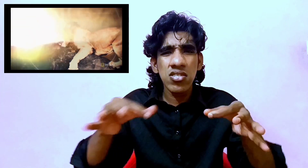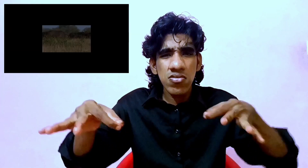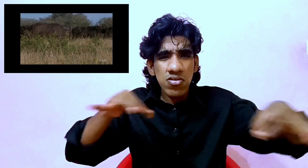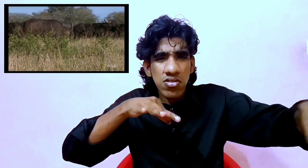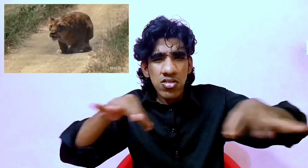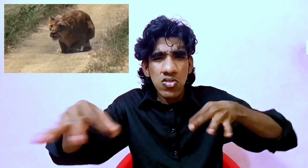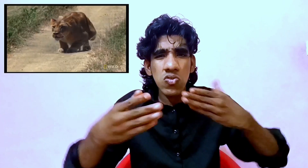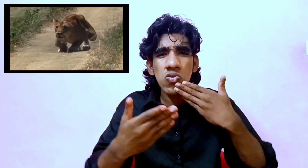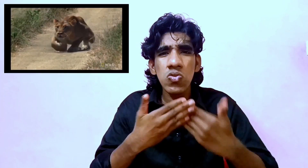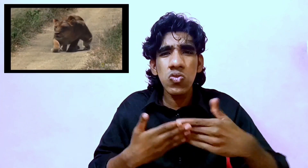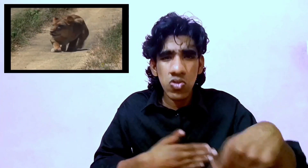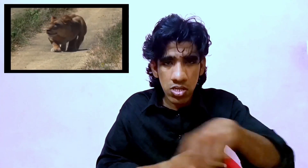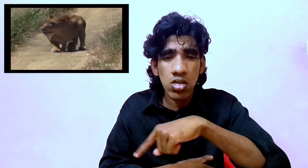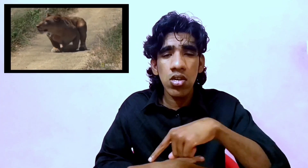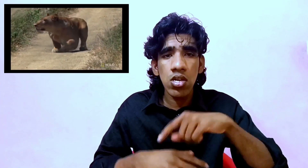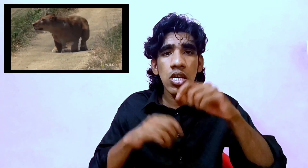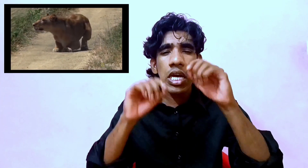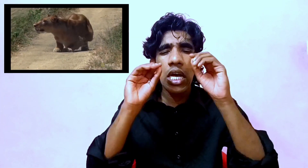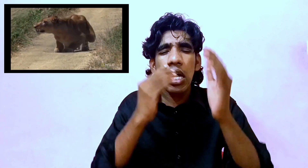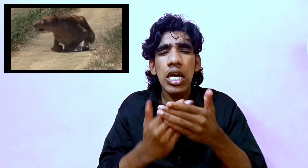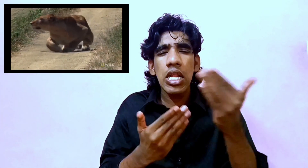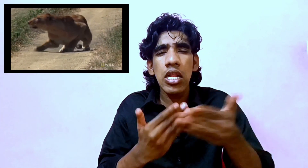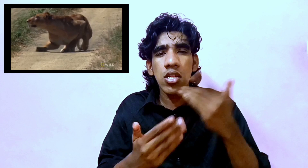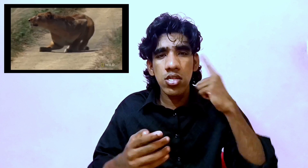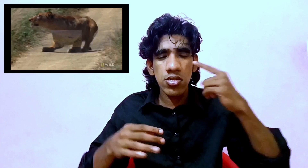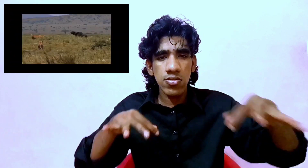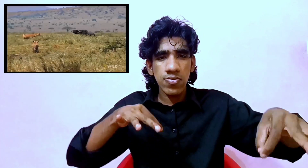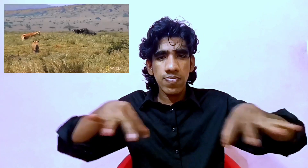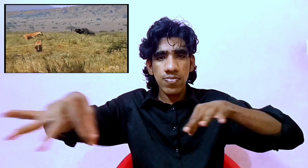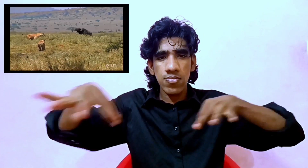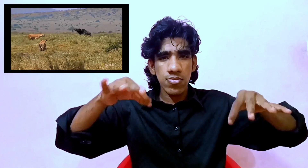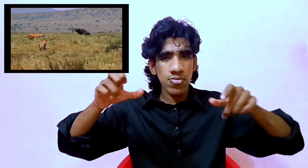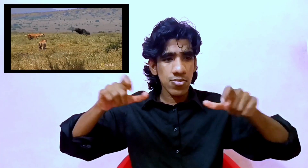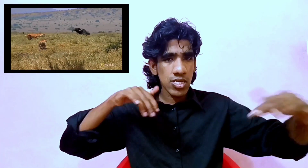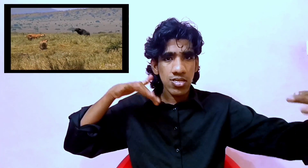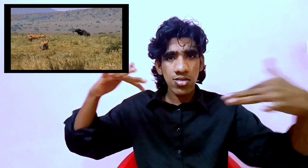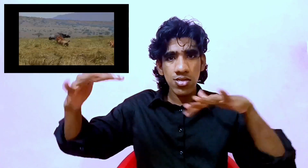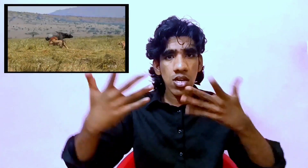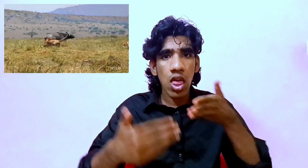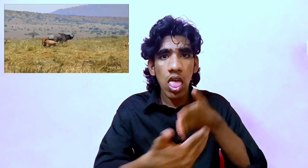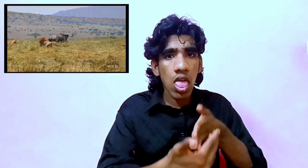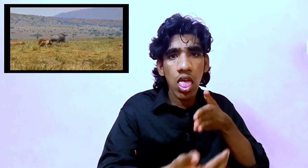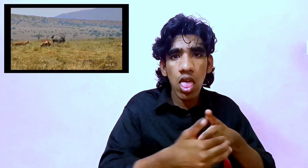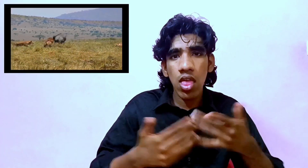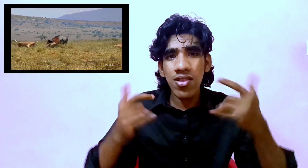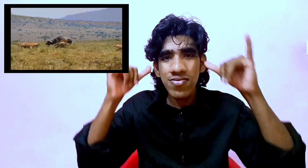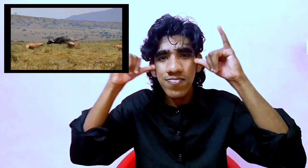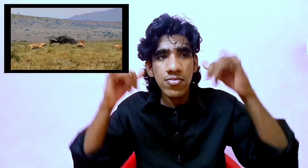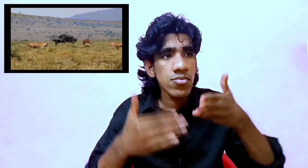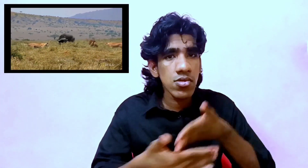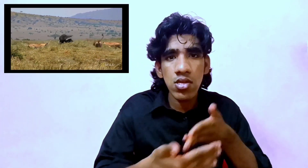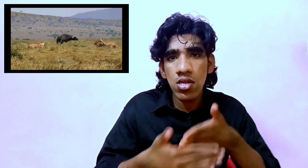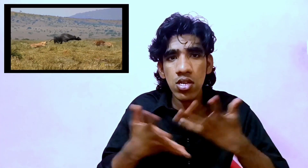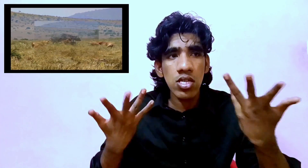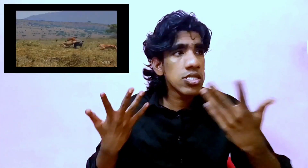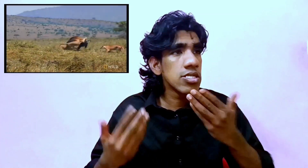Today's attack begins with the flanks trying to maneuver close. The rest of the pride keeps rounded. The center.